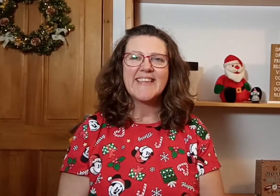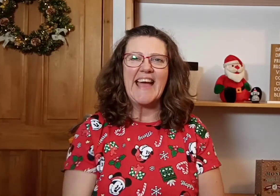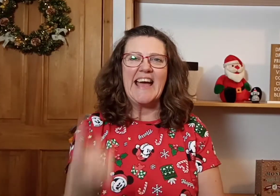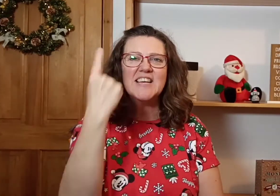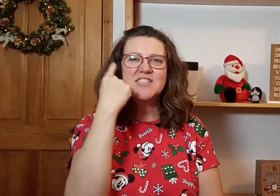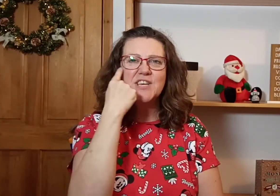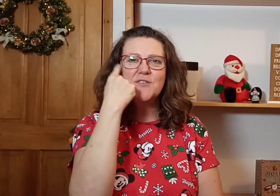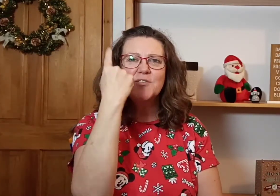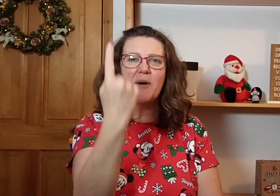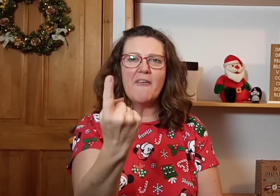See you tomorrow.